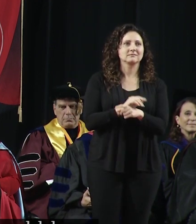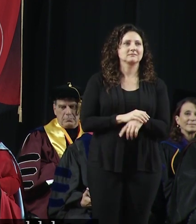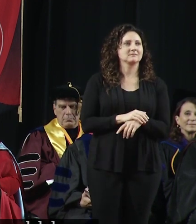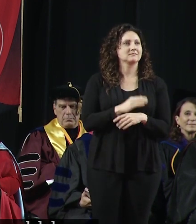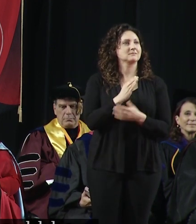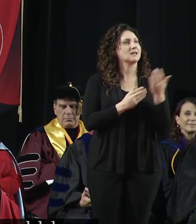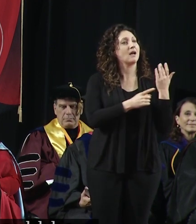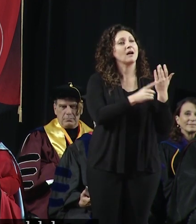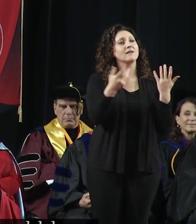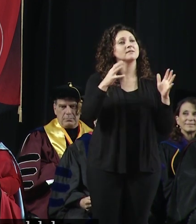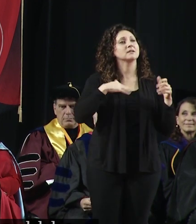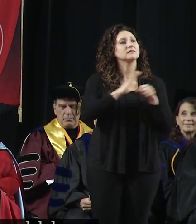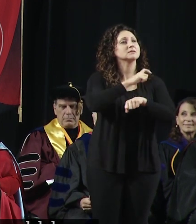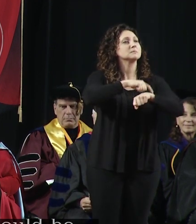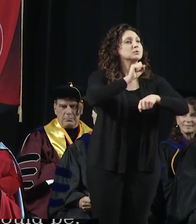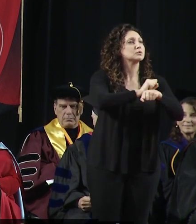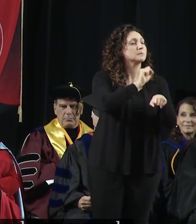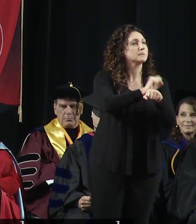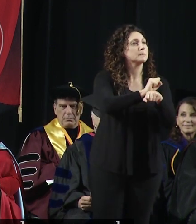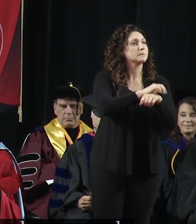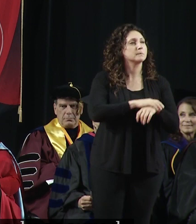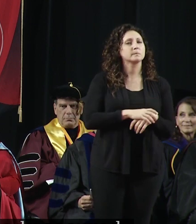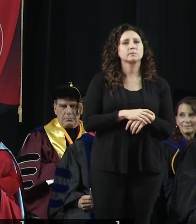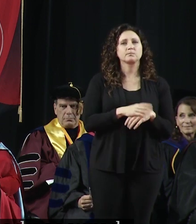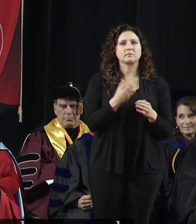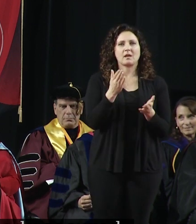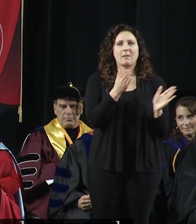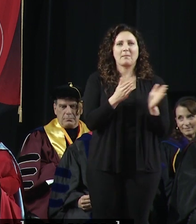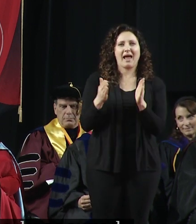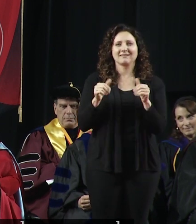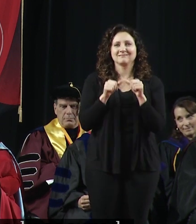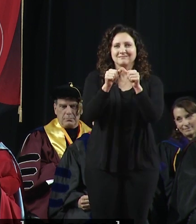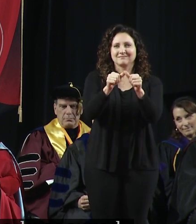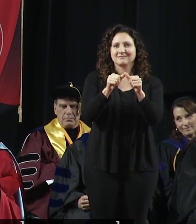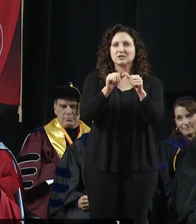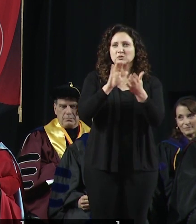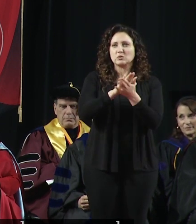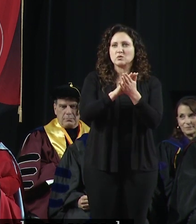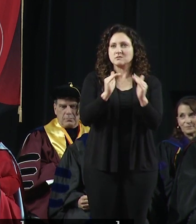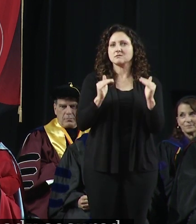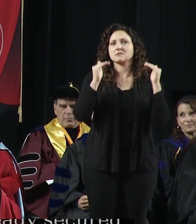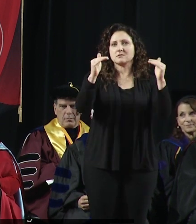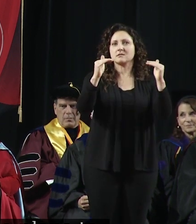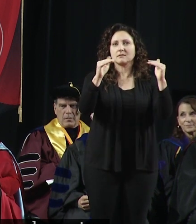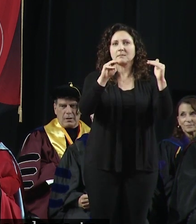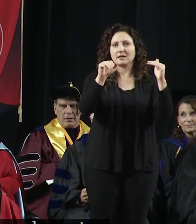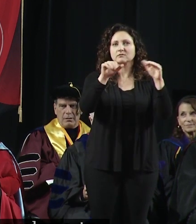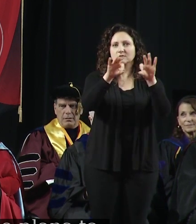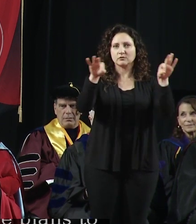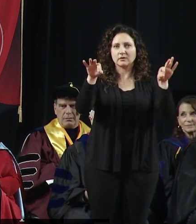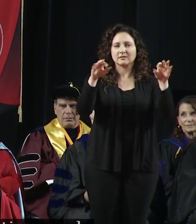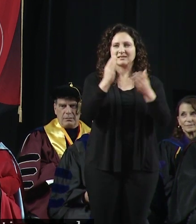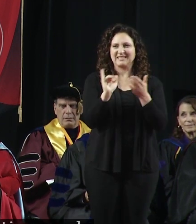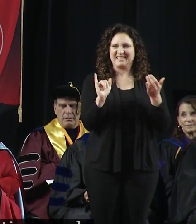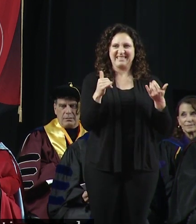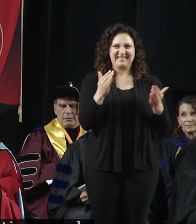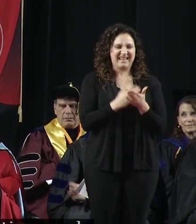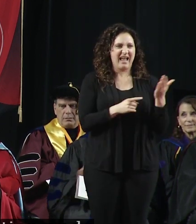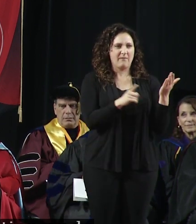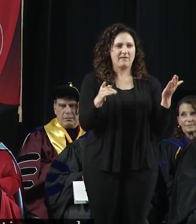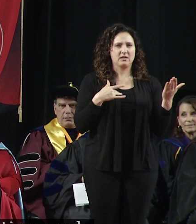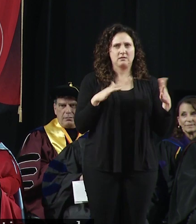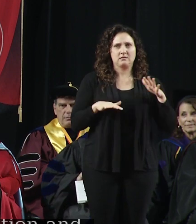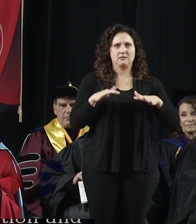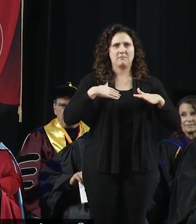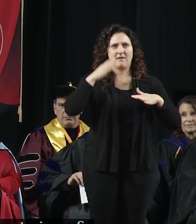secured full-time jobs or made plans to pursue higher education, and there are others who are uncertain of what the future holds.